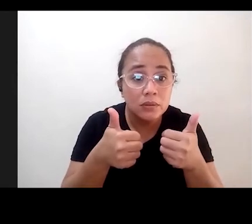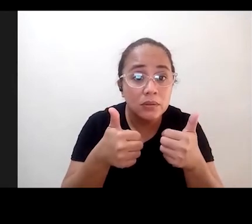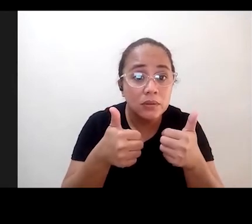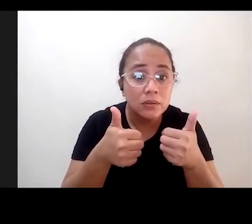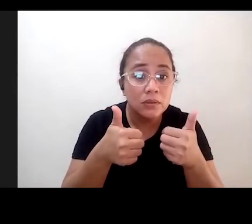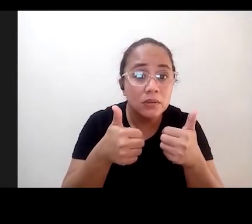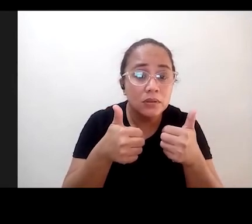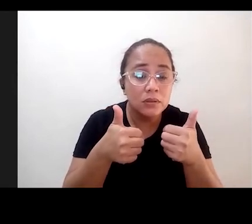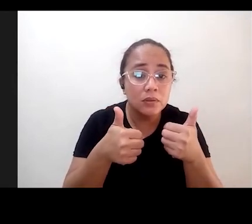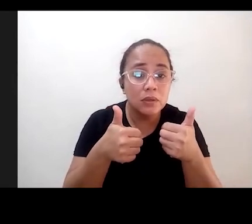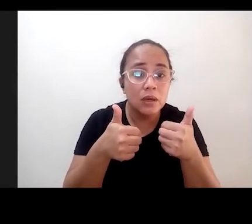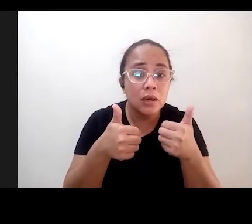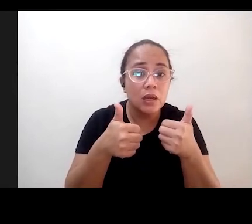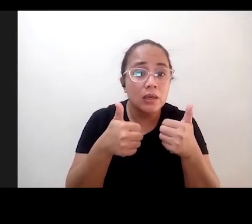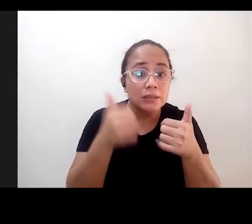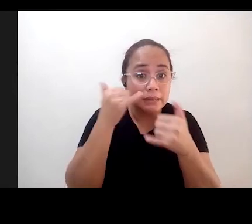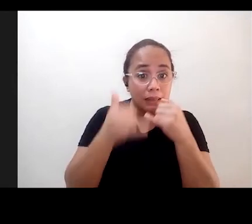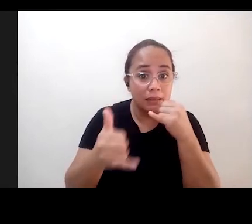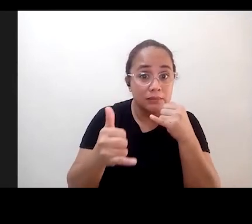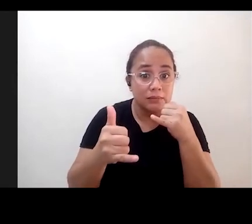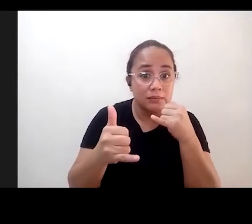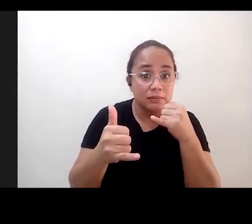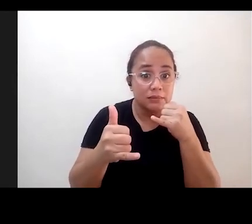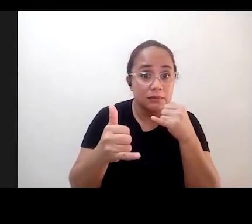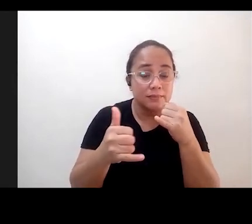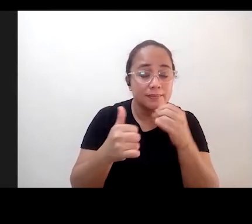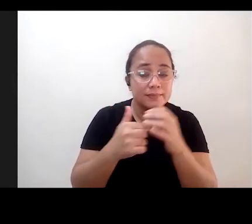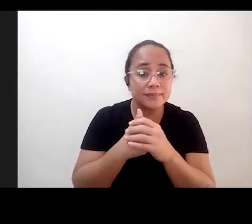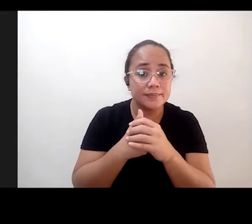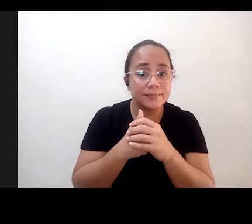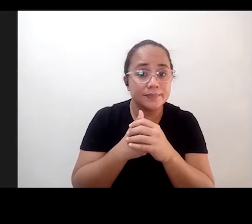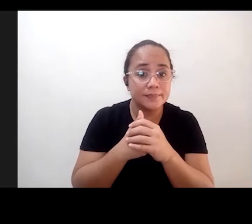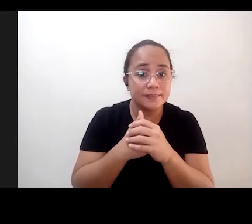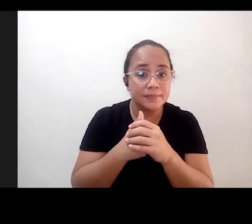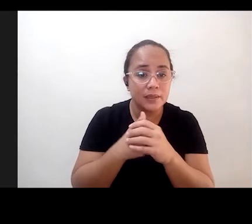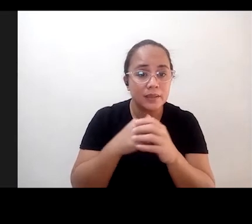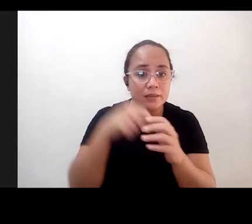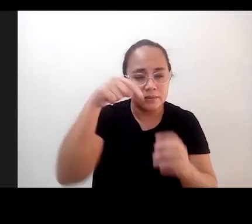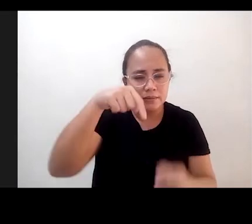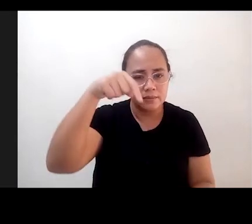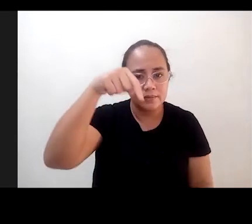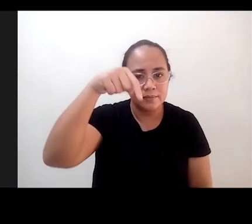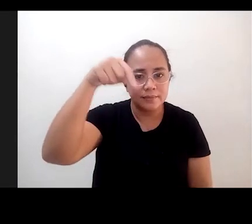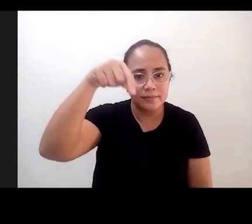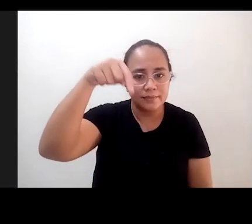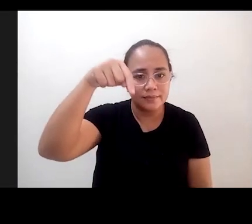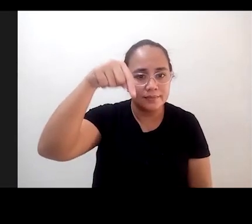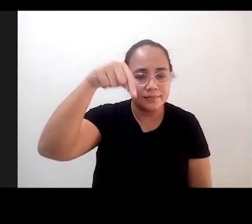The last one. Go back down.